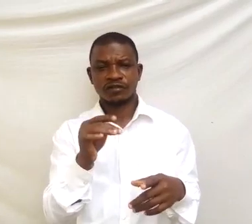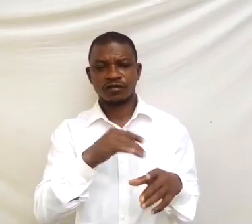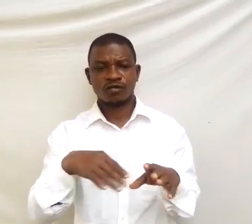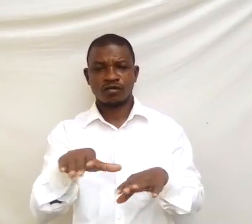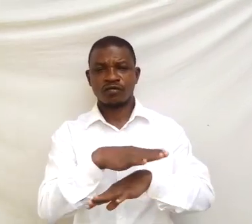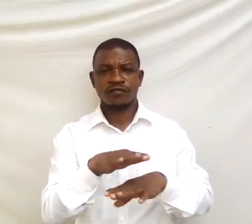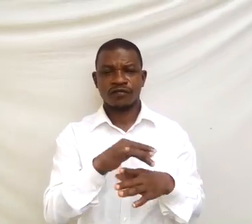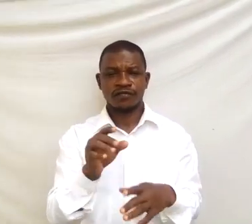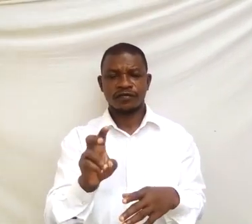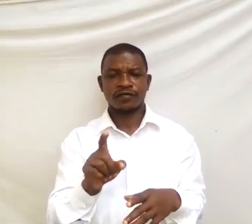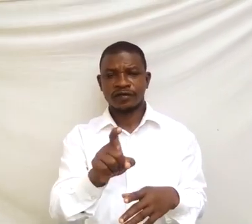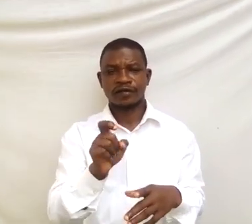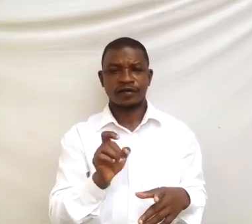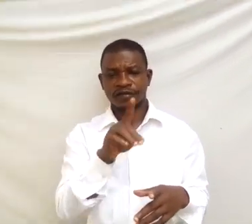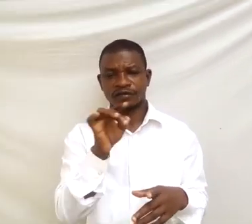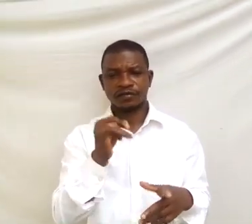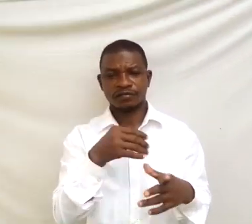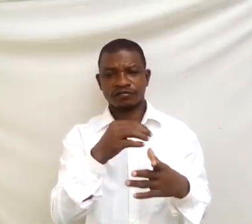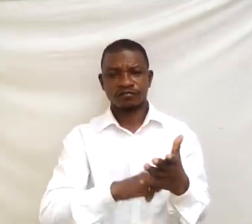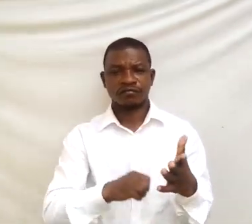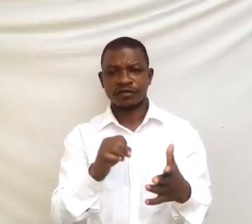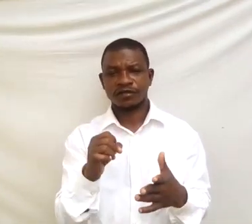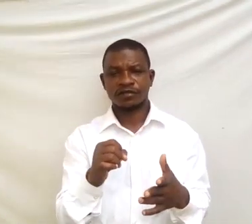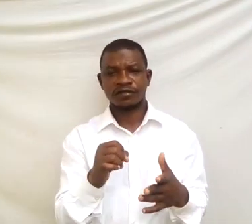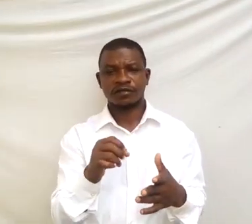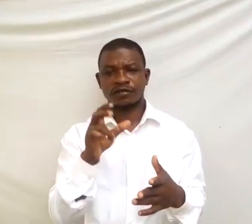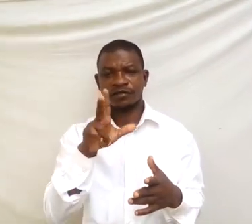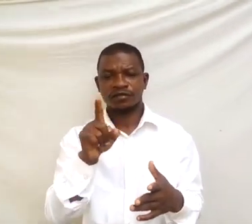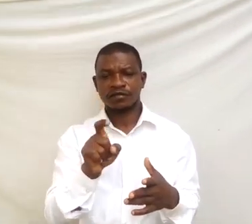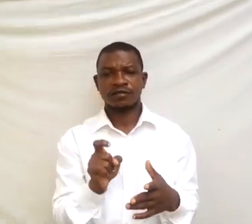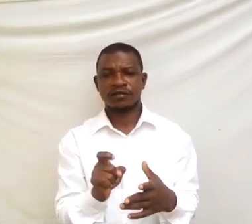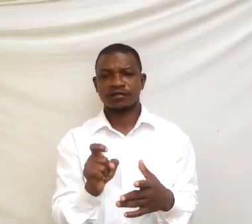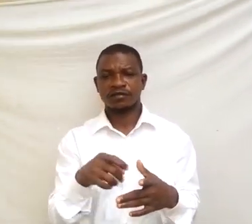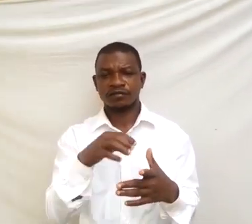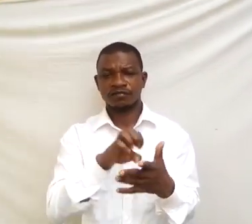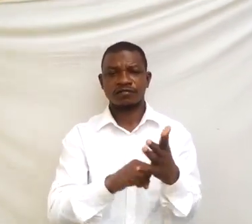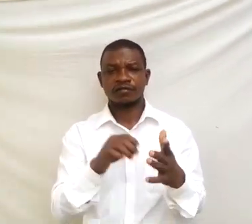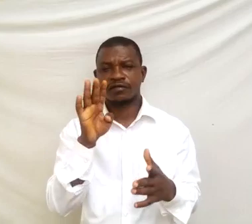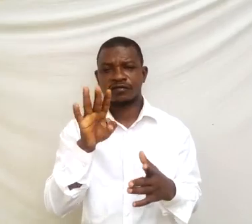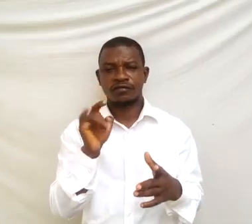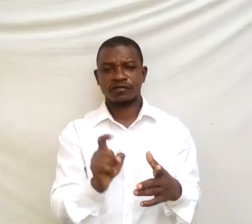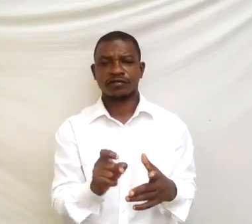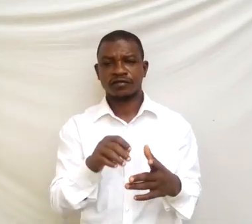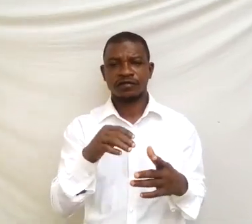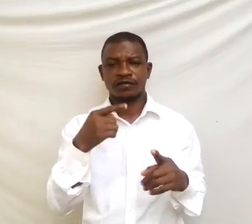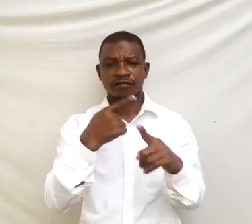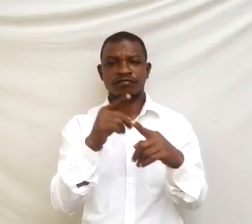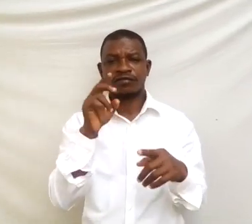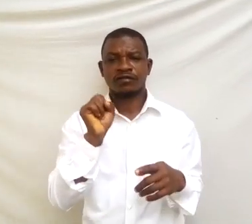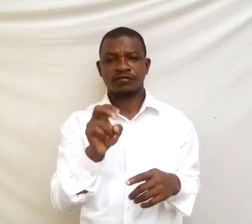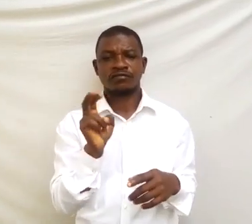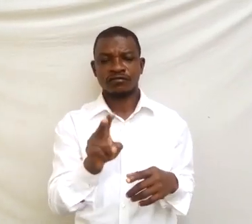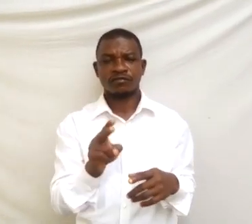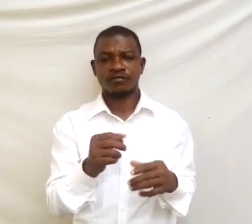squared minus 3x minus 4x plus 12. Which is equal